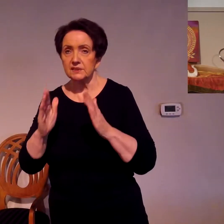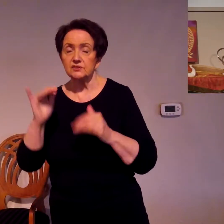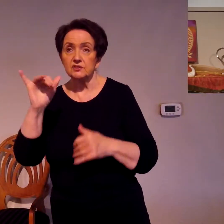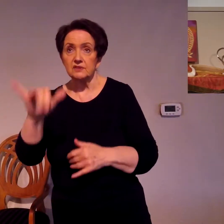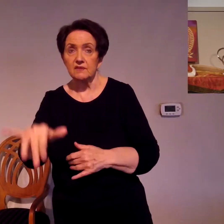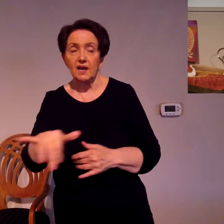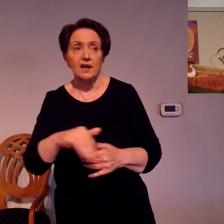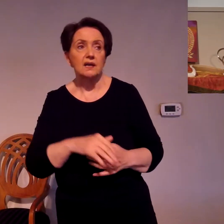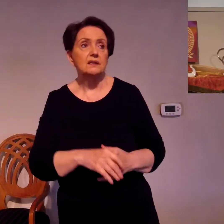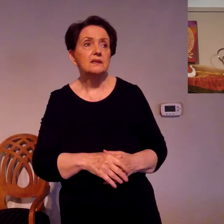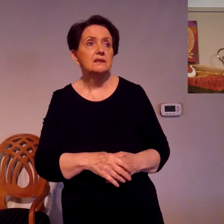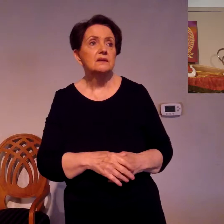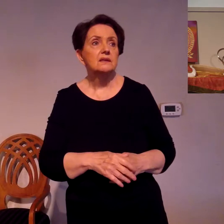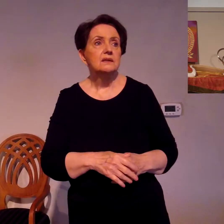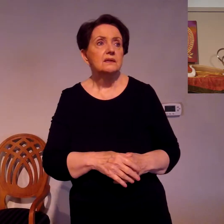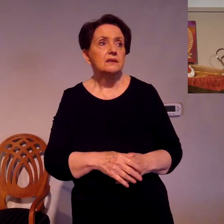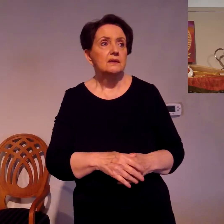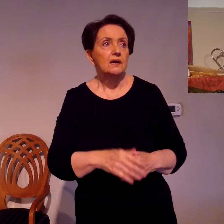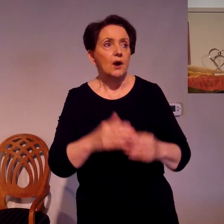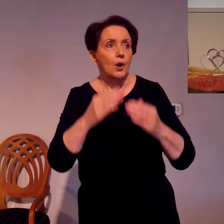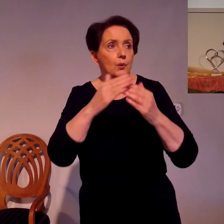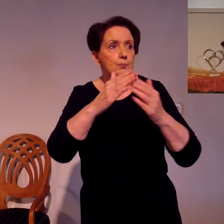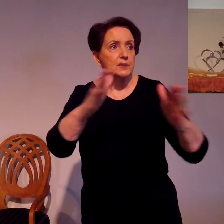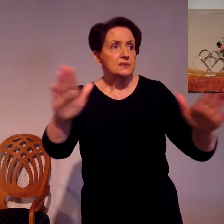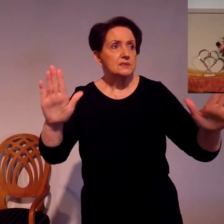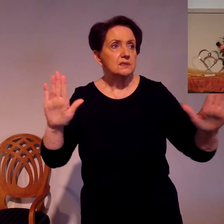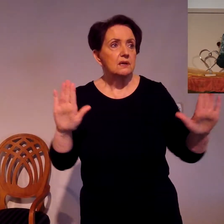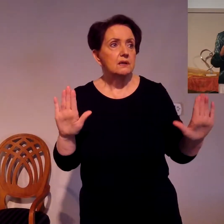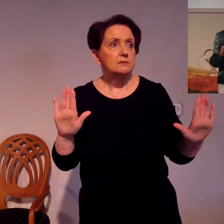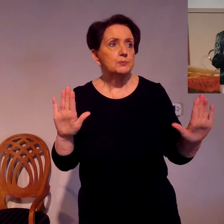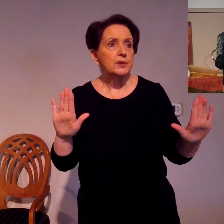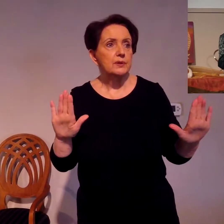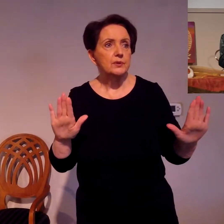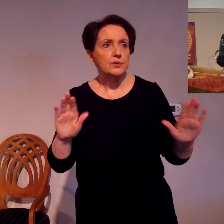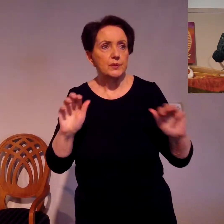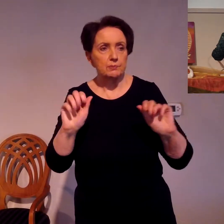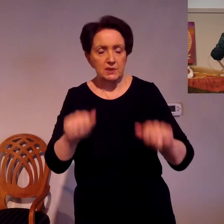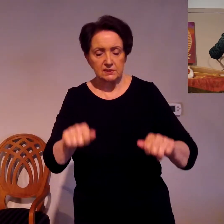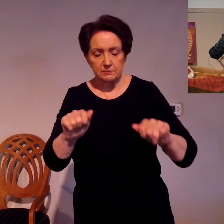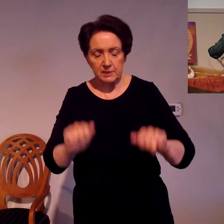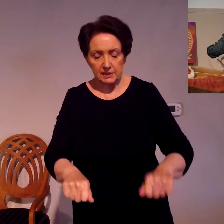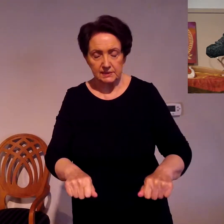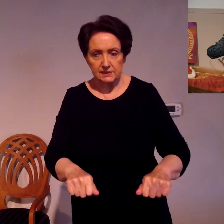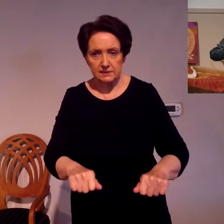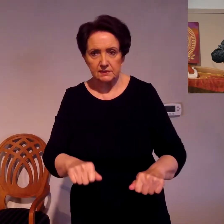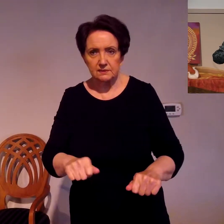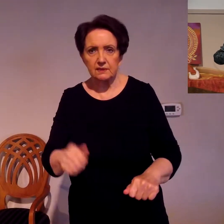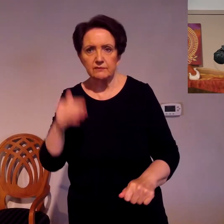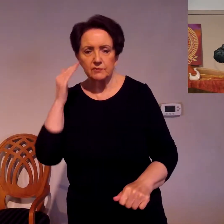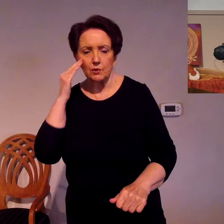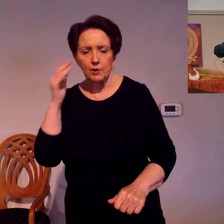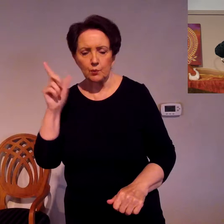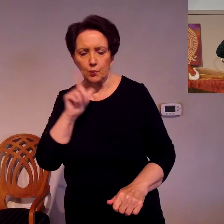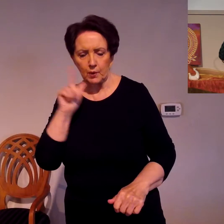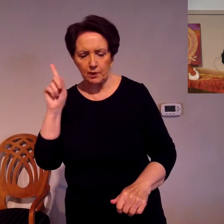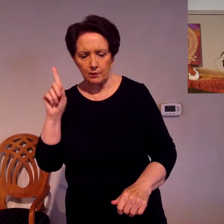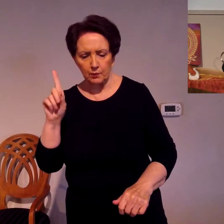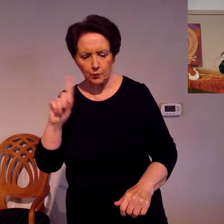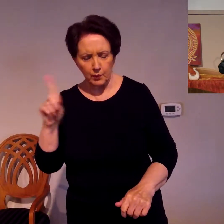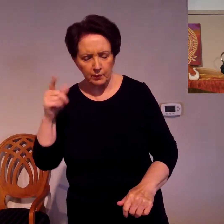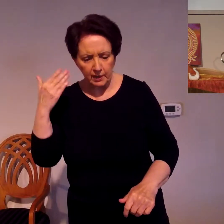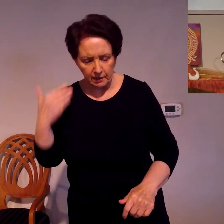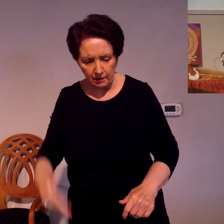this, it begins to open up our possibility of knowing where we are, and then